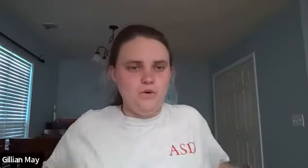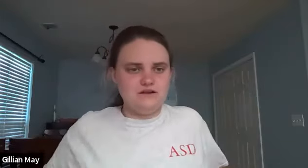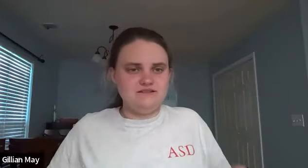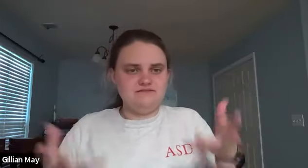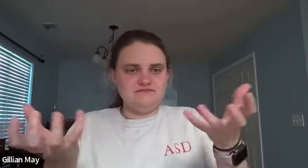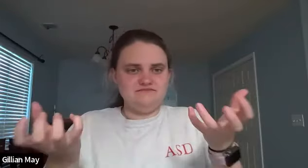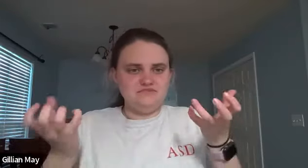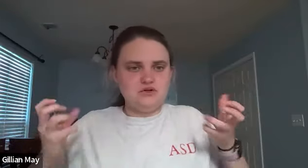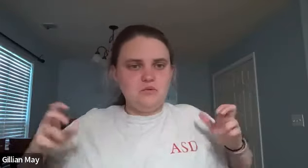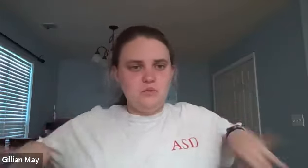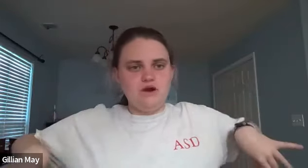want.